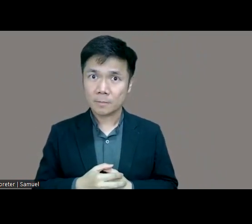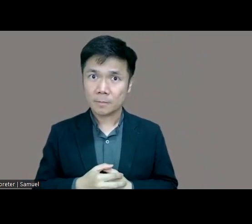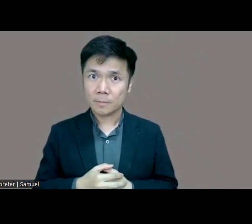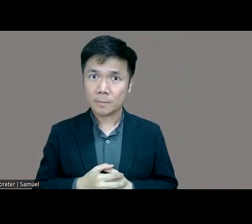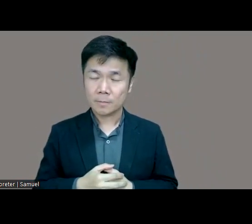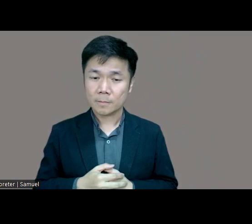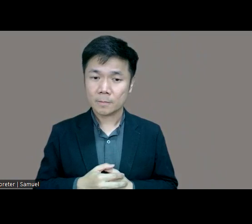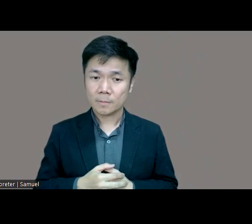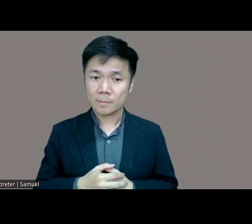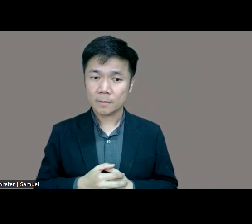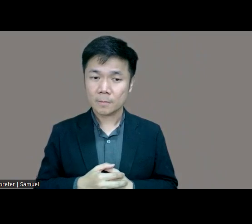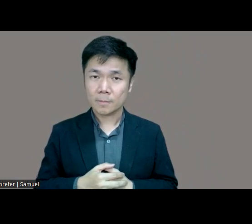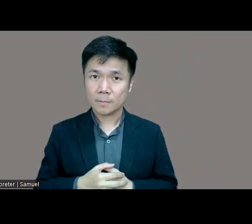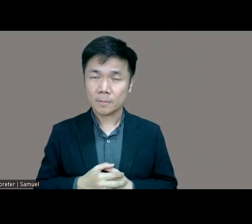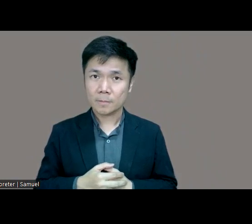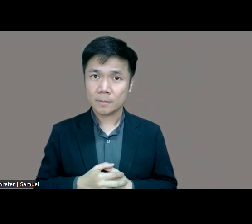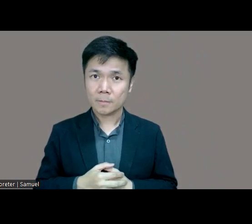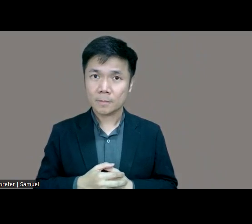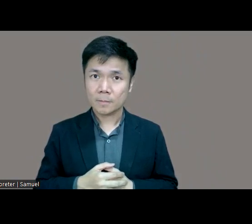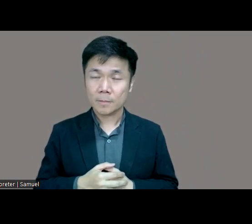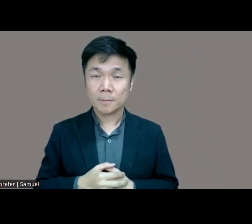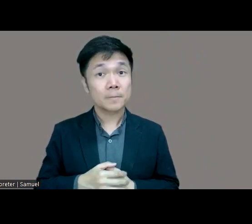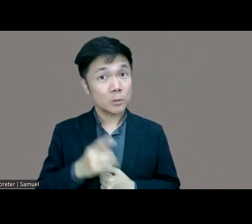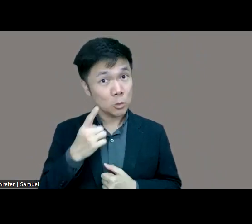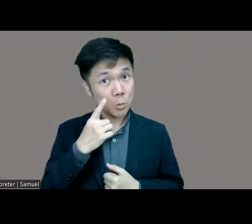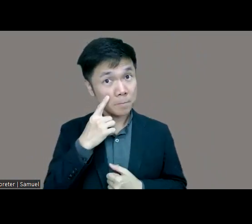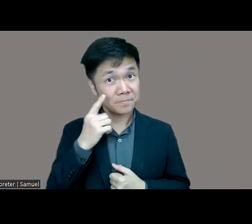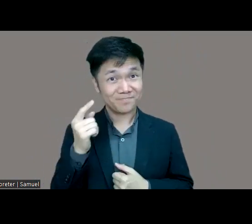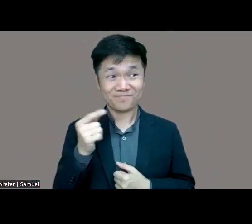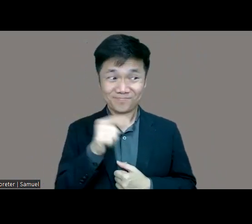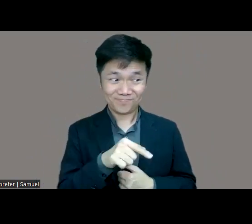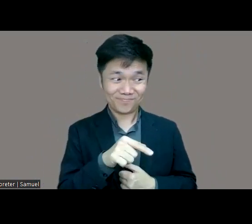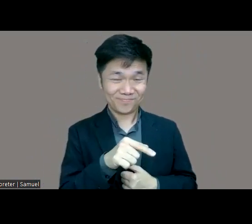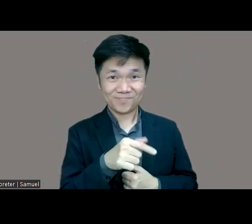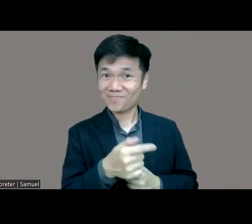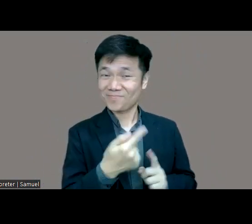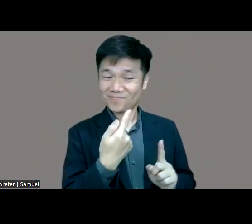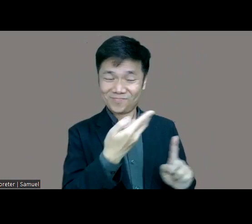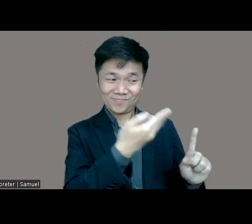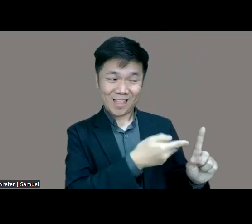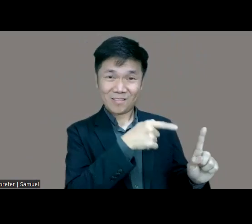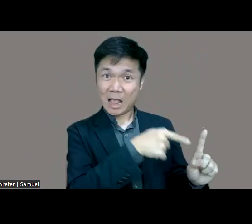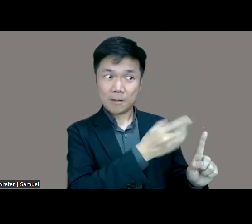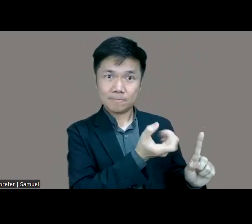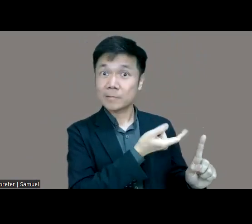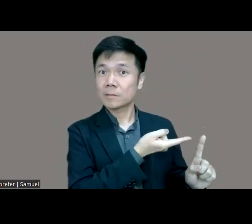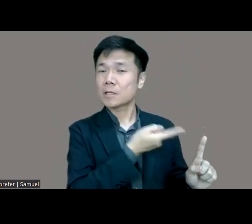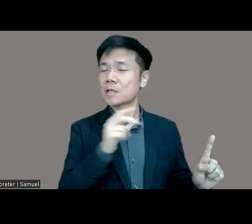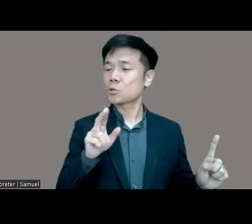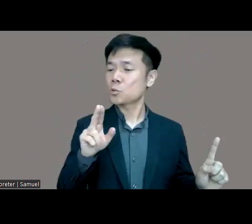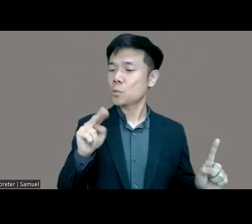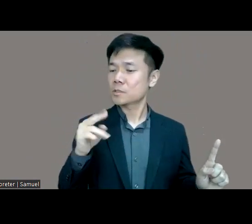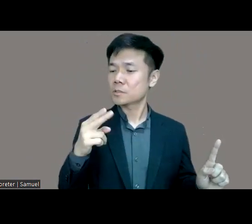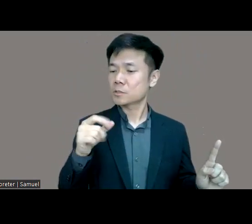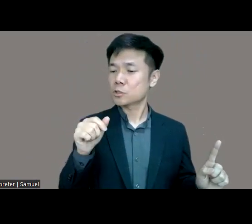to the owner of the case, is going to put that case on pending. This is why I'm